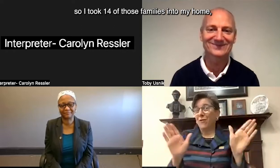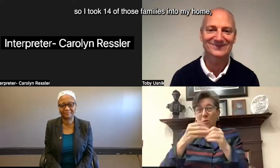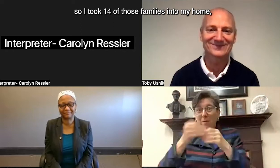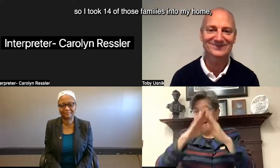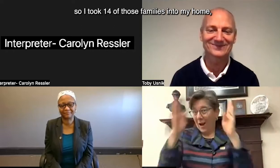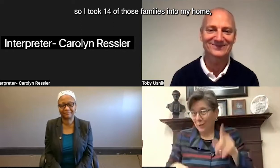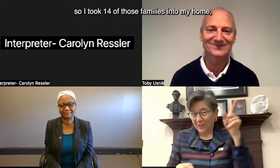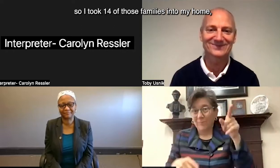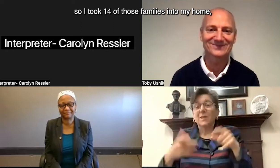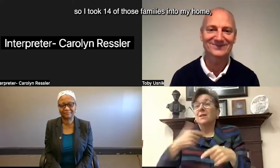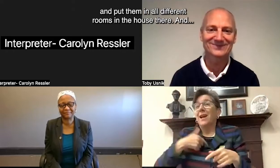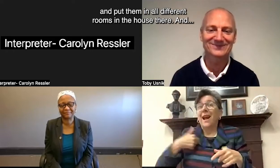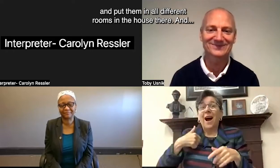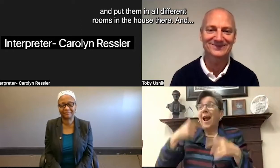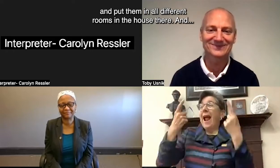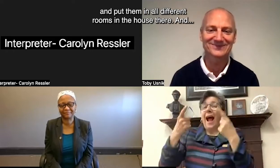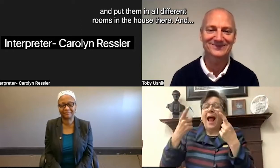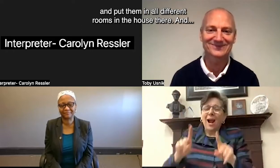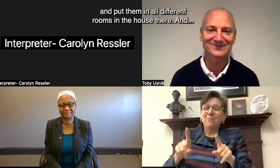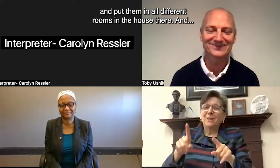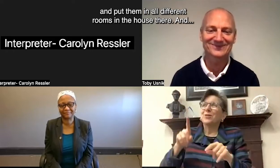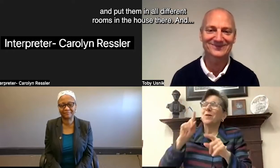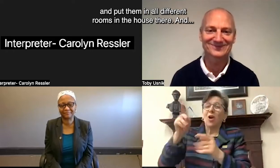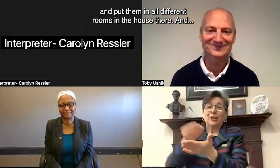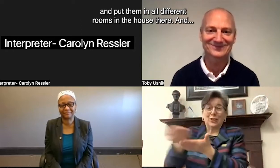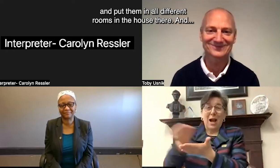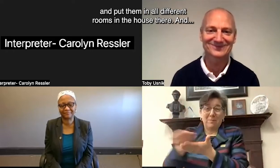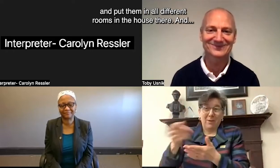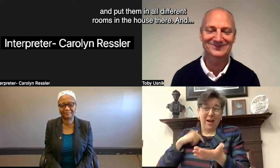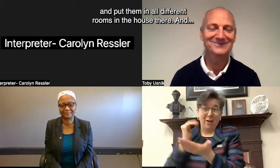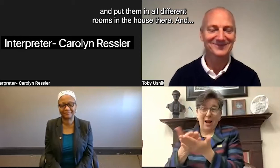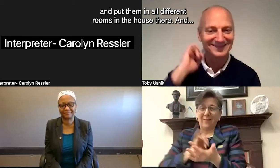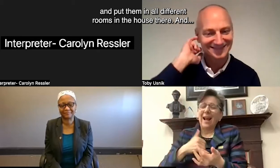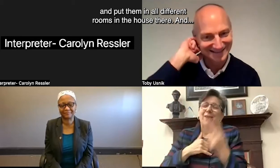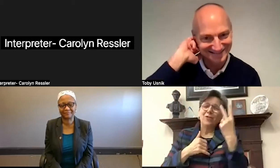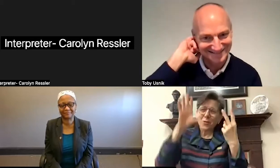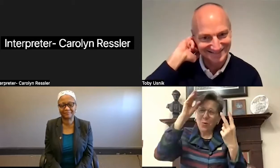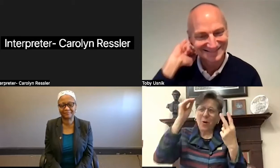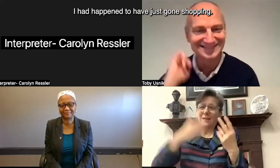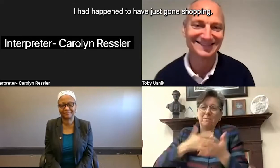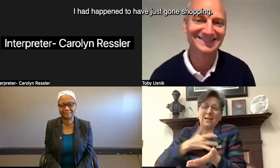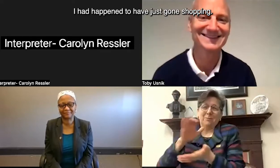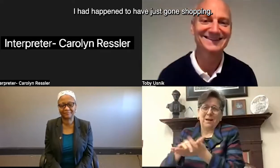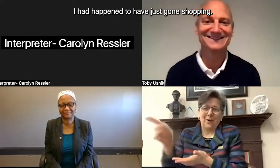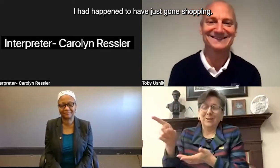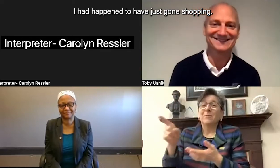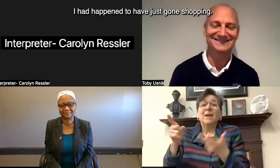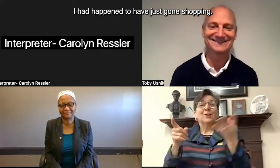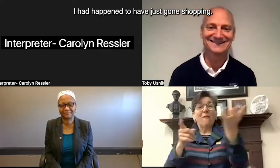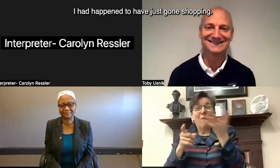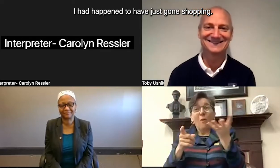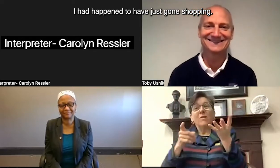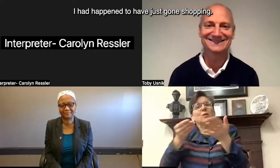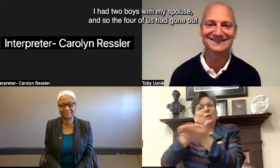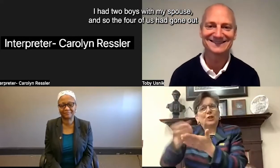and put them in all different rooms in the house there, and I had happened to have just gone shopping. I had two boys